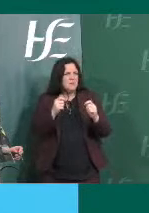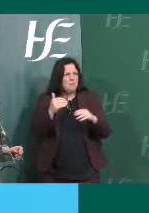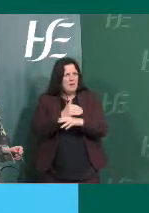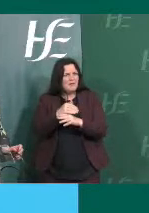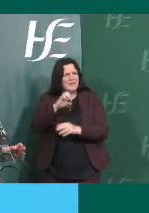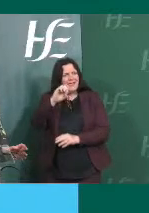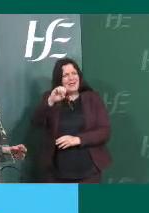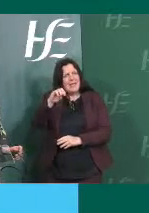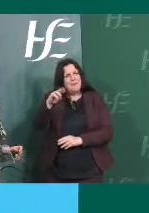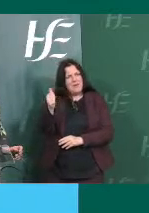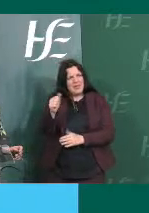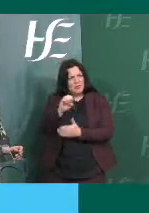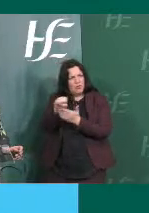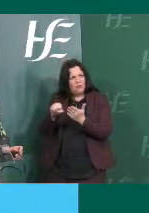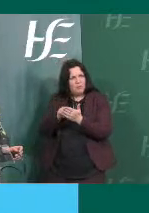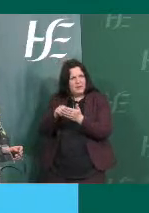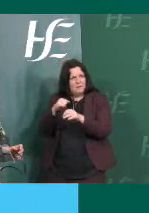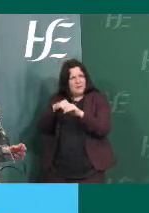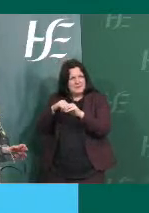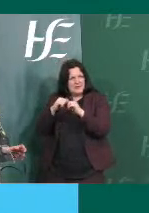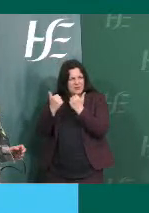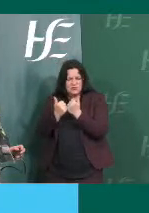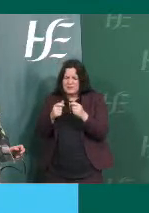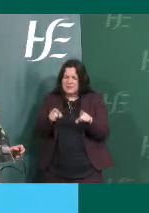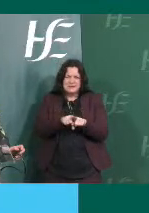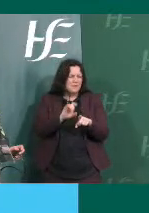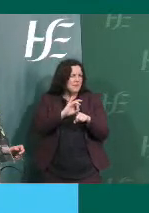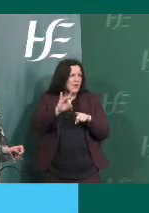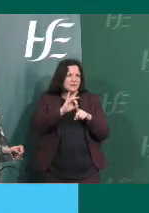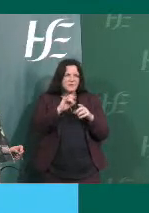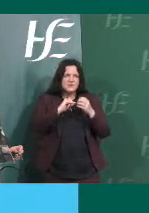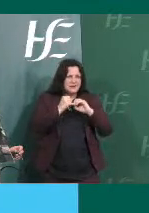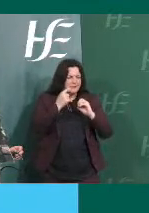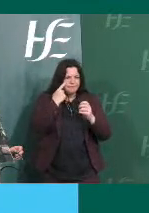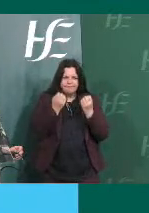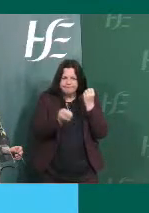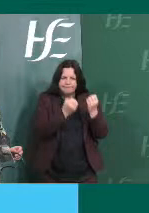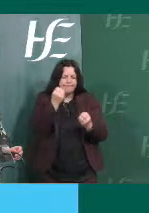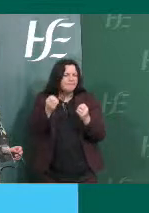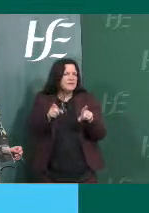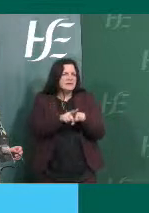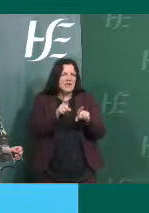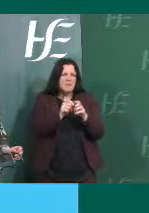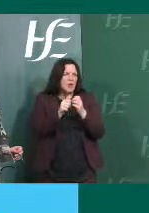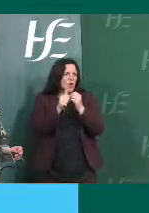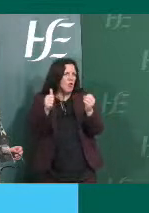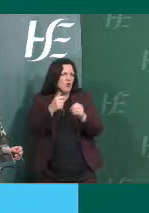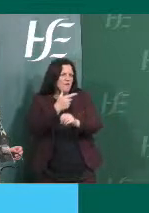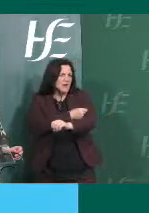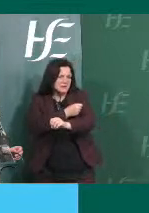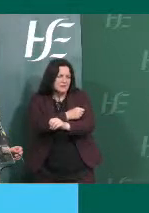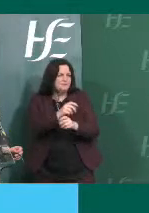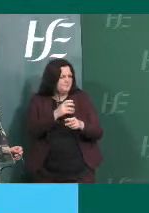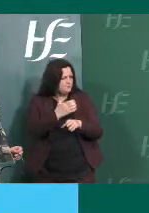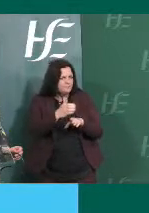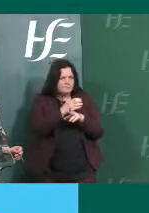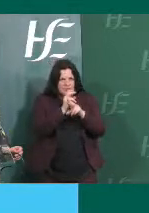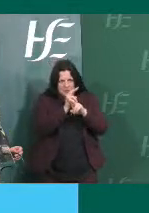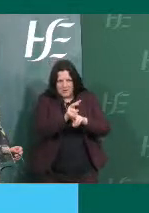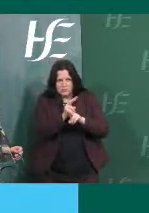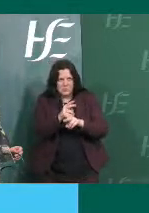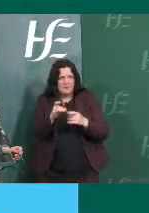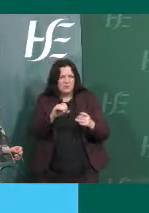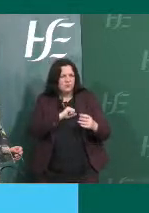Medicines Agency. They've gone through all the same regulation and all the same testing as all other vaccines that we use. They continue to be monitored to ensure that they're safe